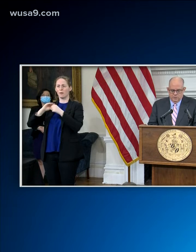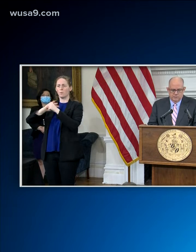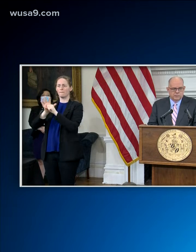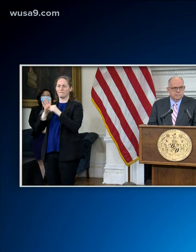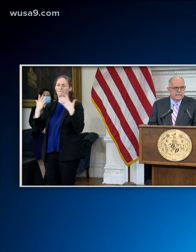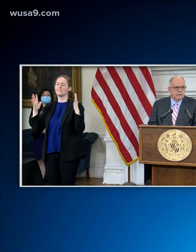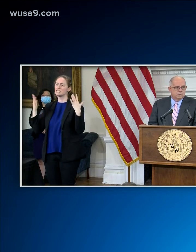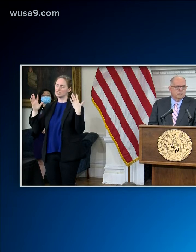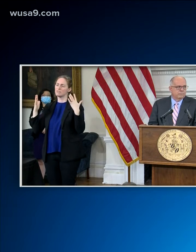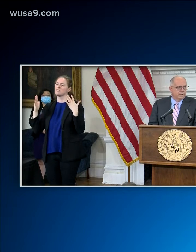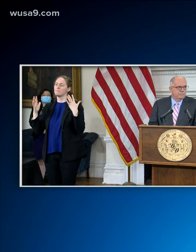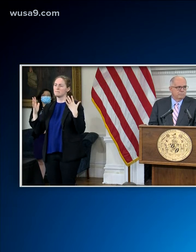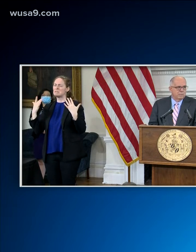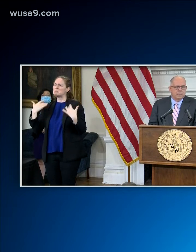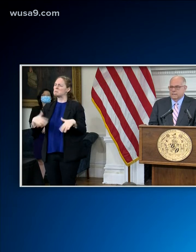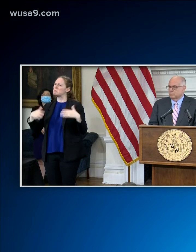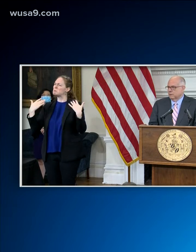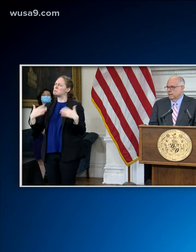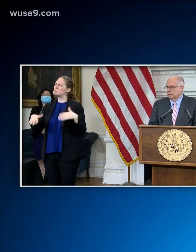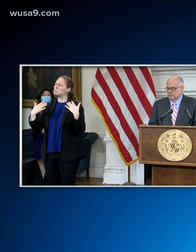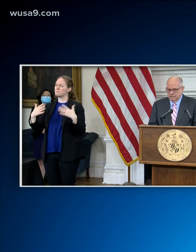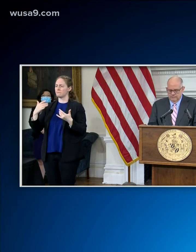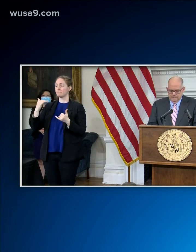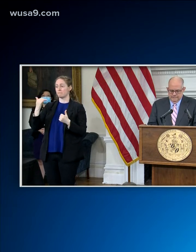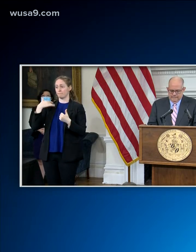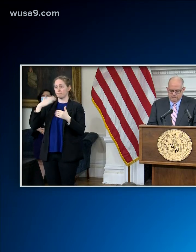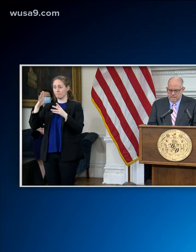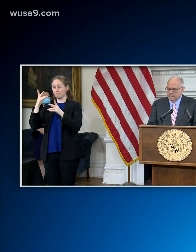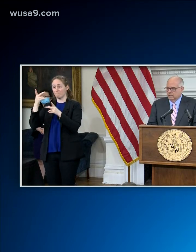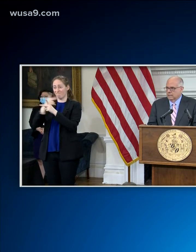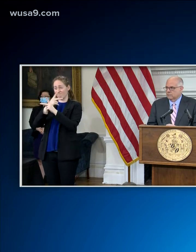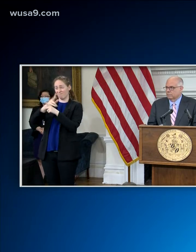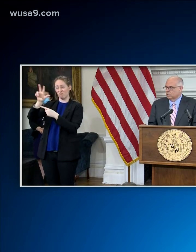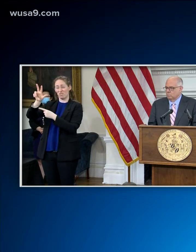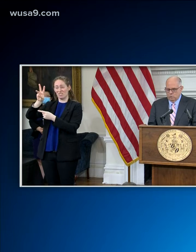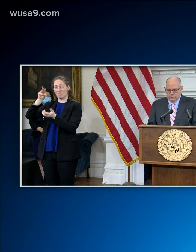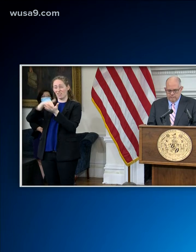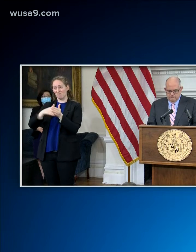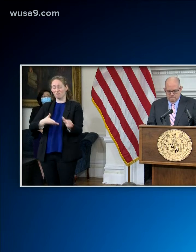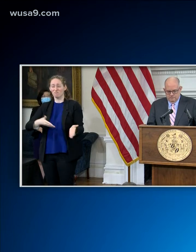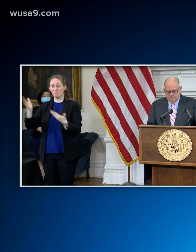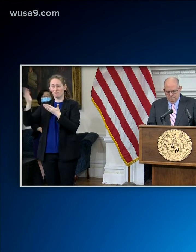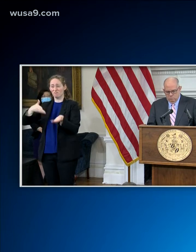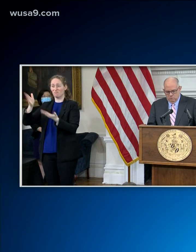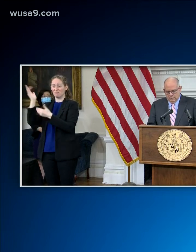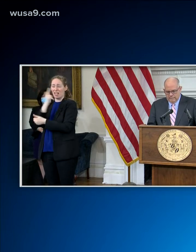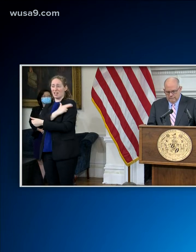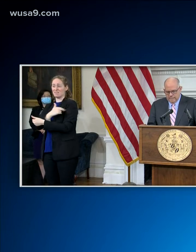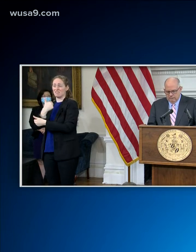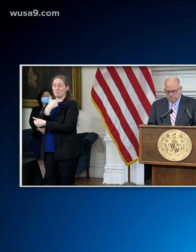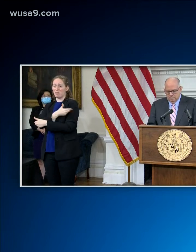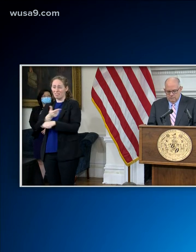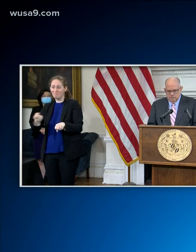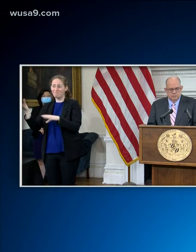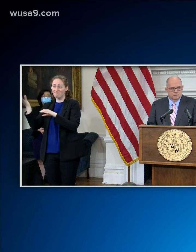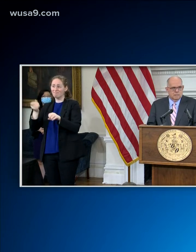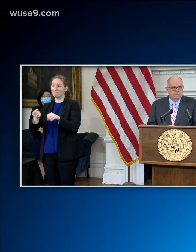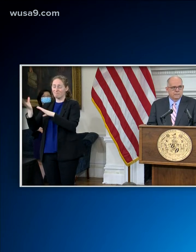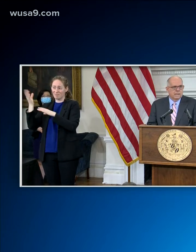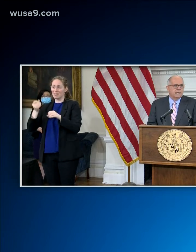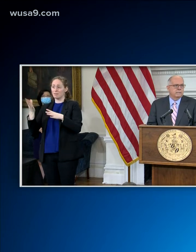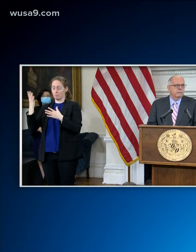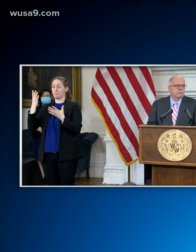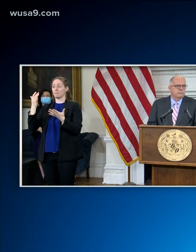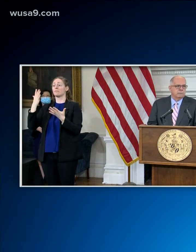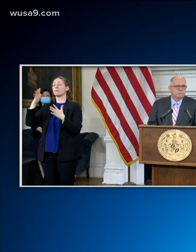More than 36,000 of them have been hospitalized. And sadly, as of this morning, more than 8,000 Marylanders